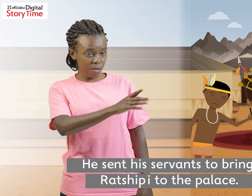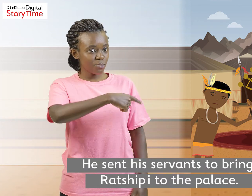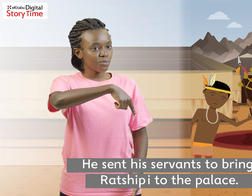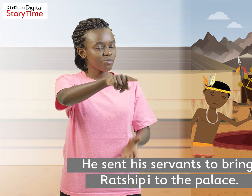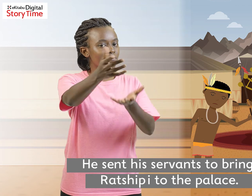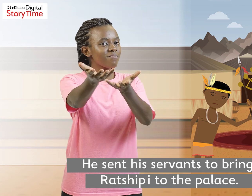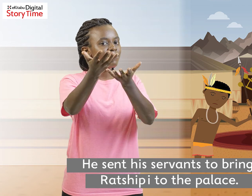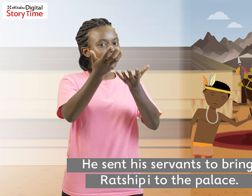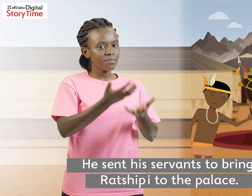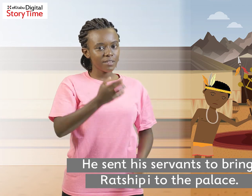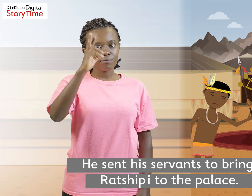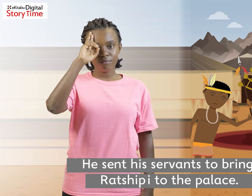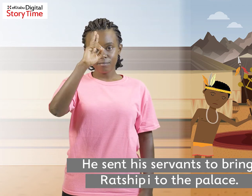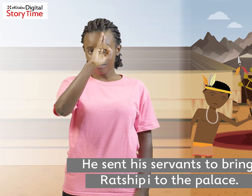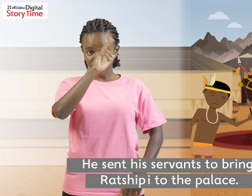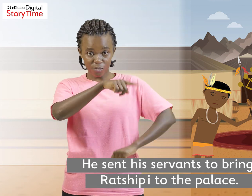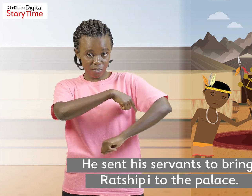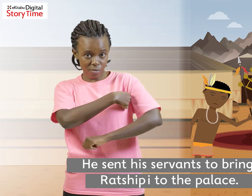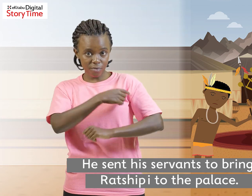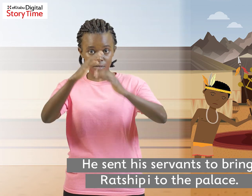He sent his servants to bring Ratshipi to the palace.